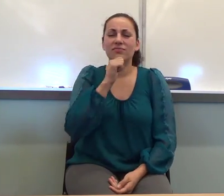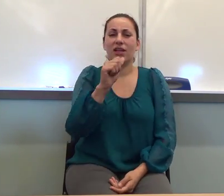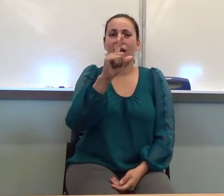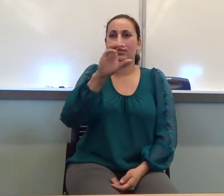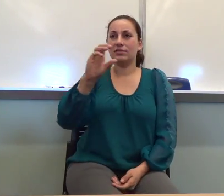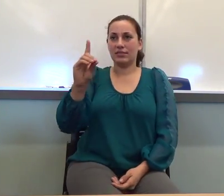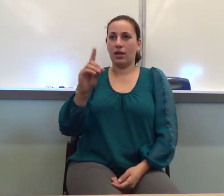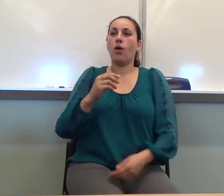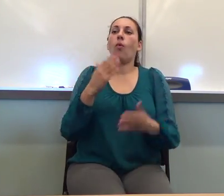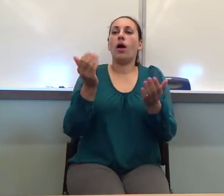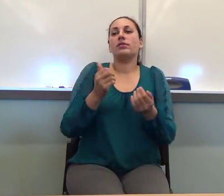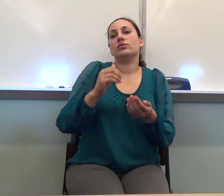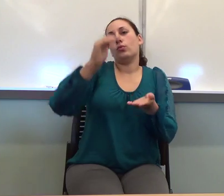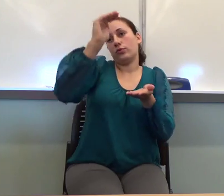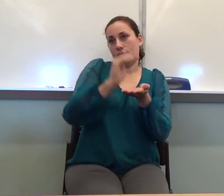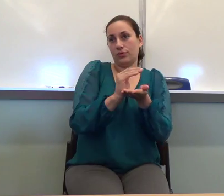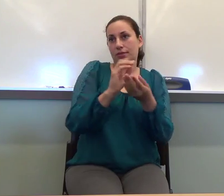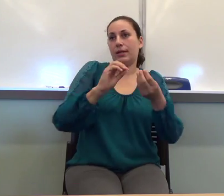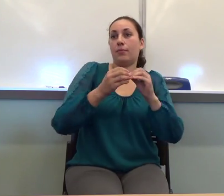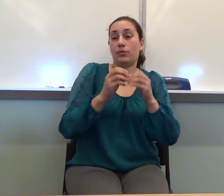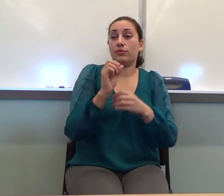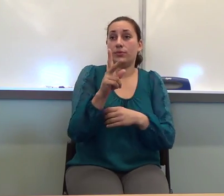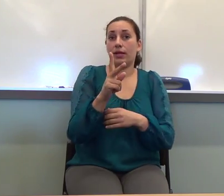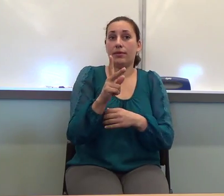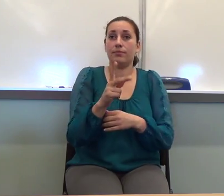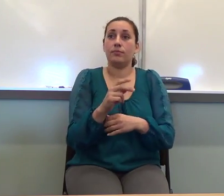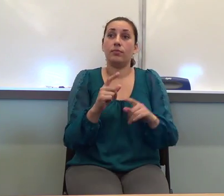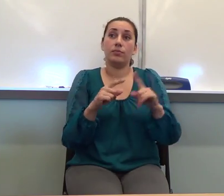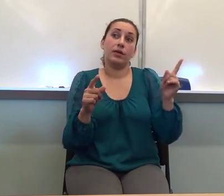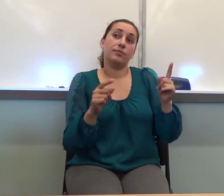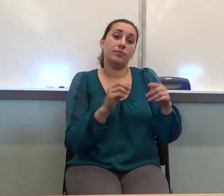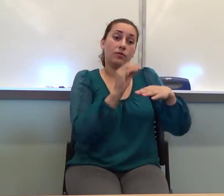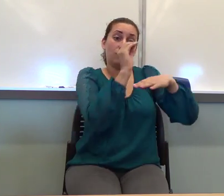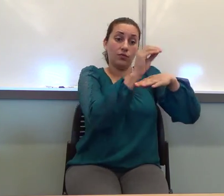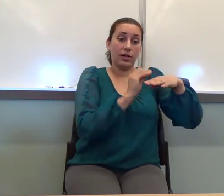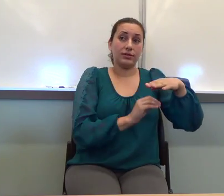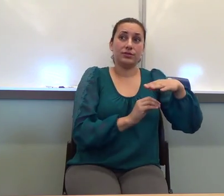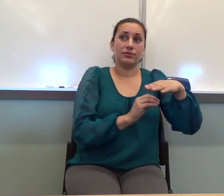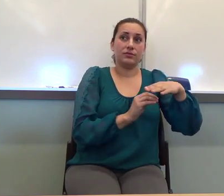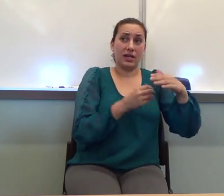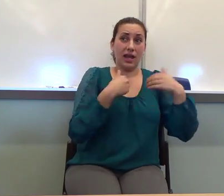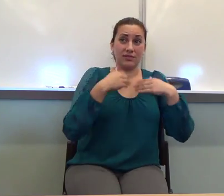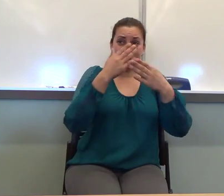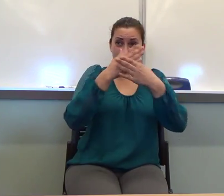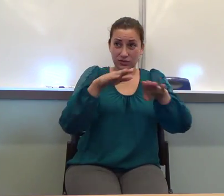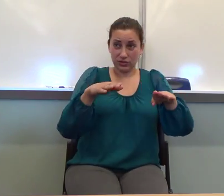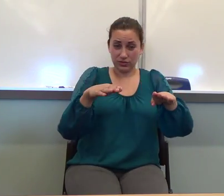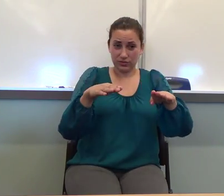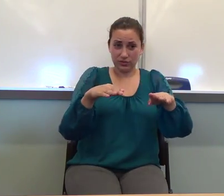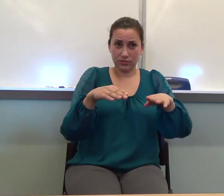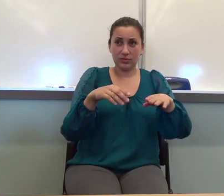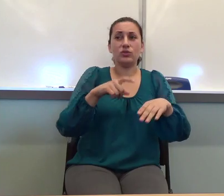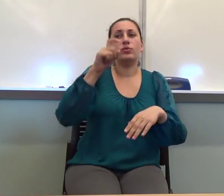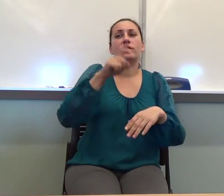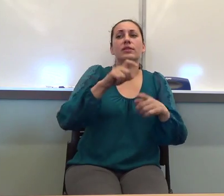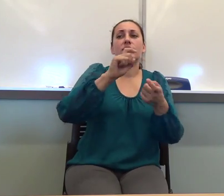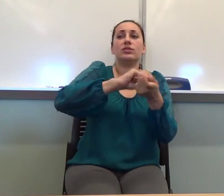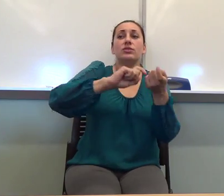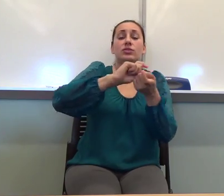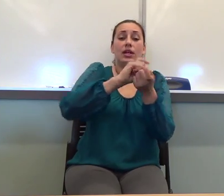a fraction, which is really a division problem, and we're doing it with mixed numbers, we better change the mixed numbers into impropers,